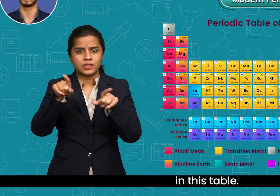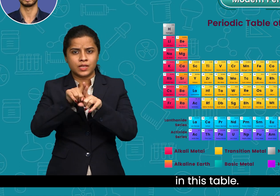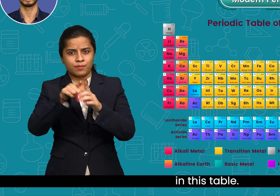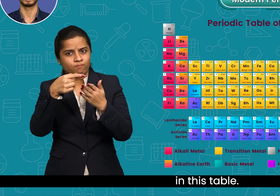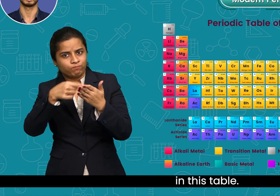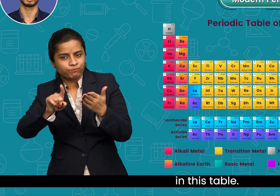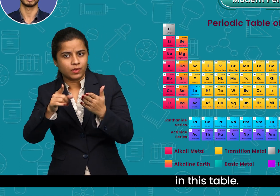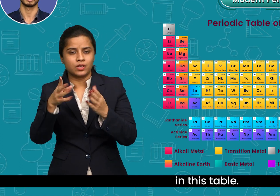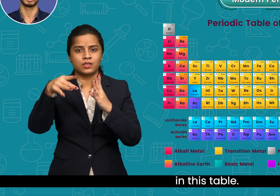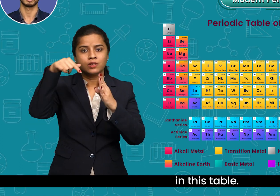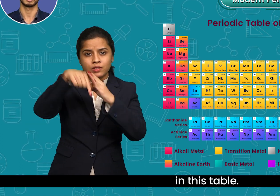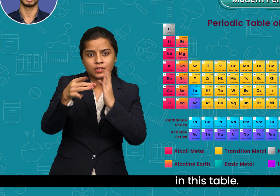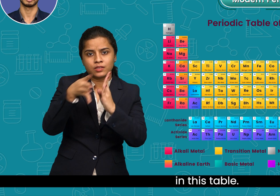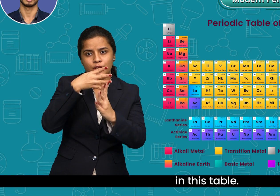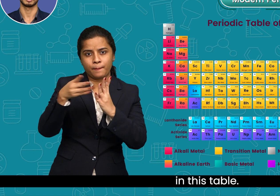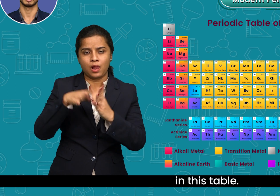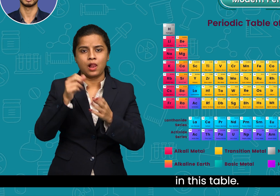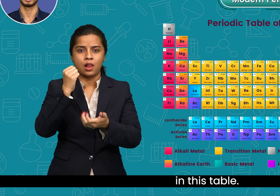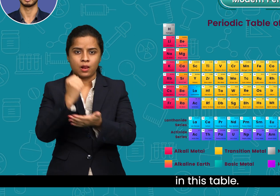table.